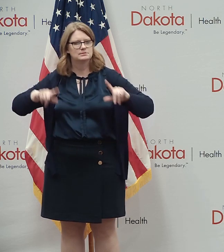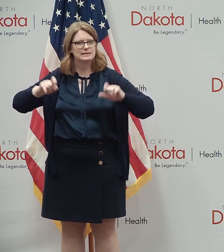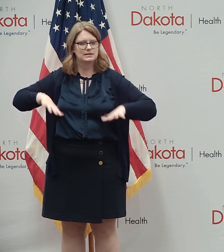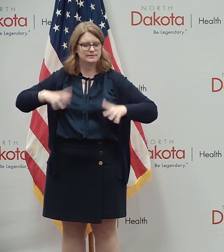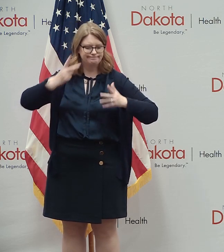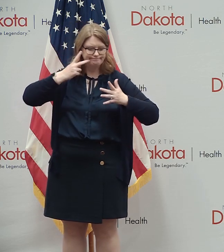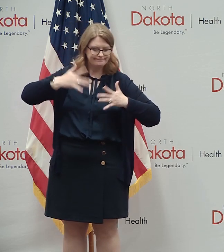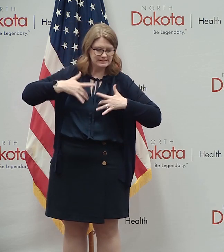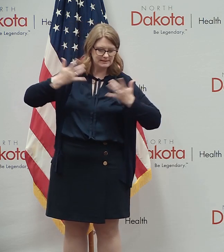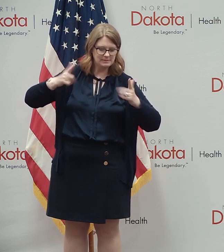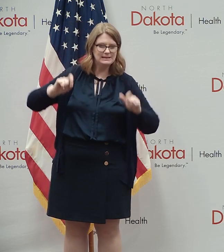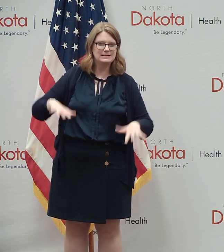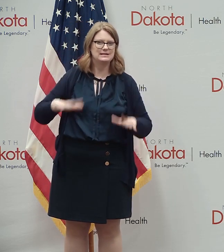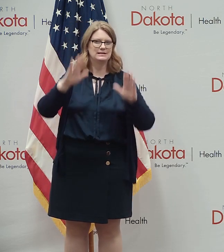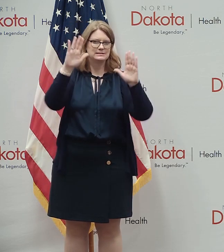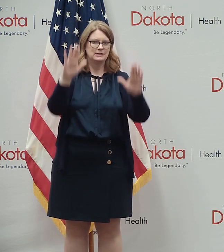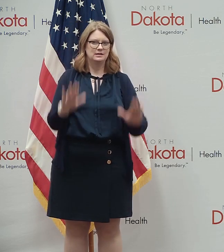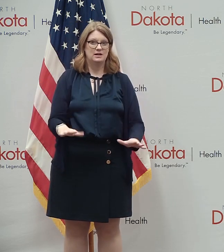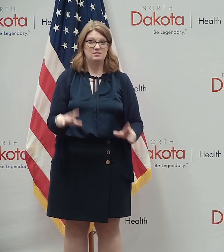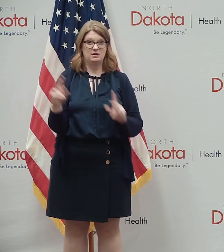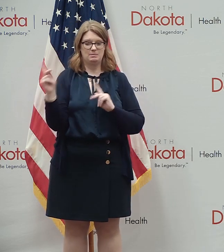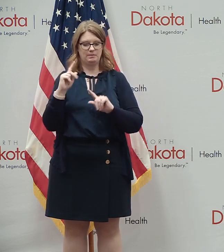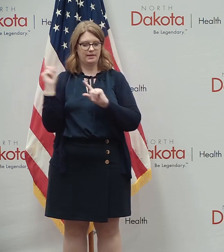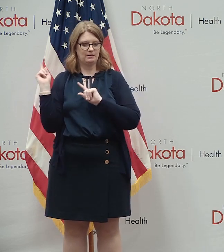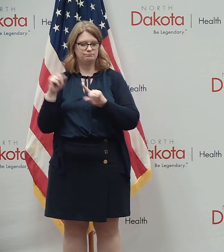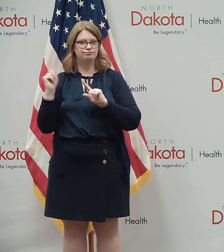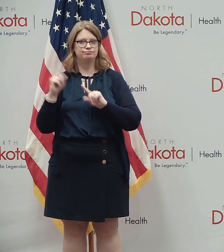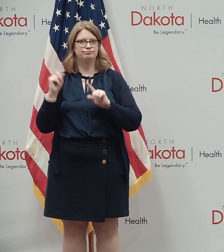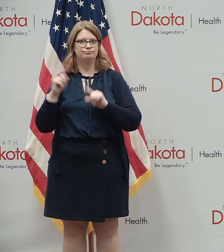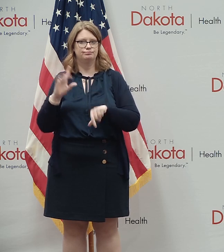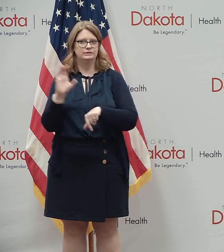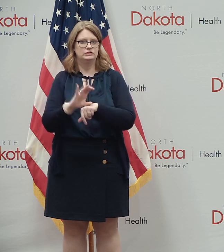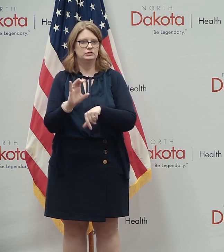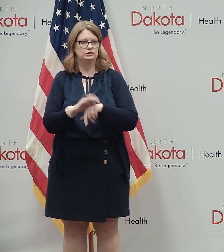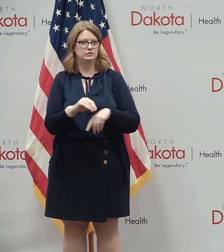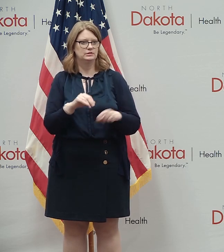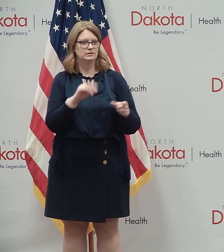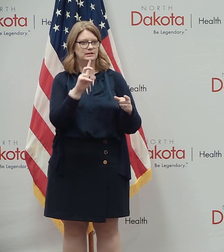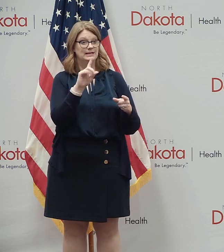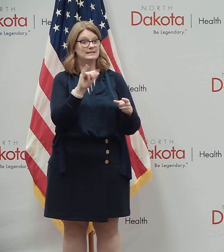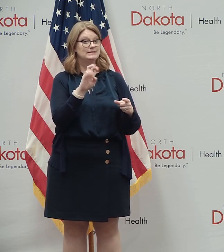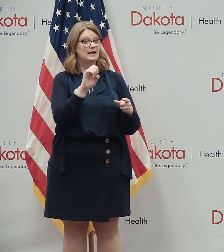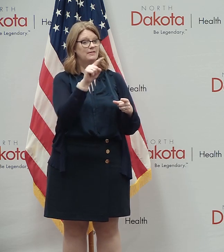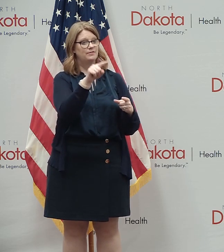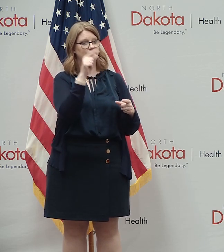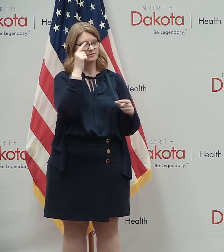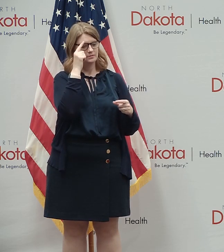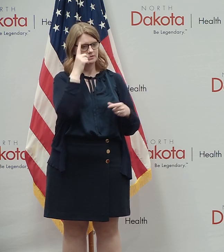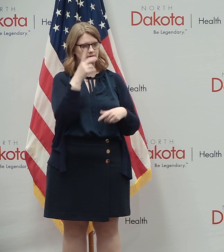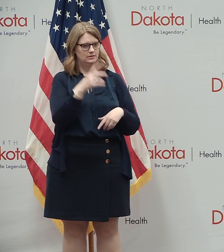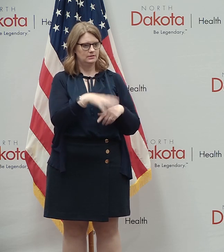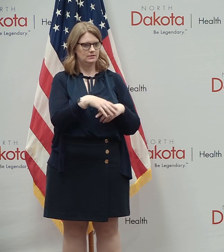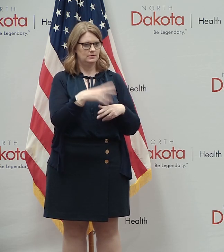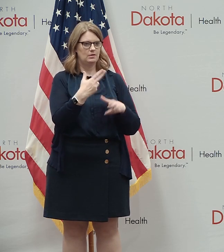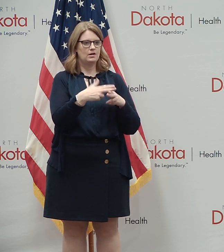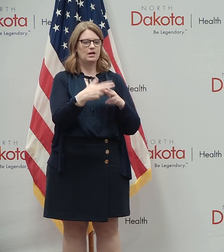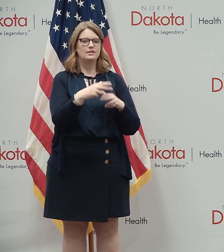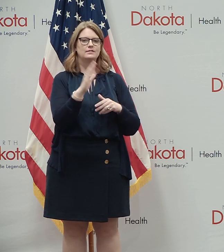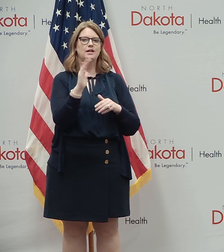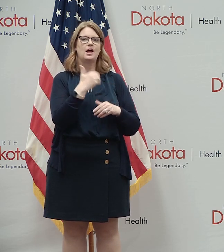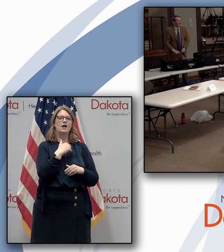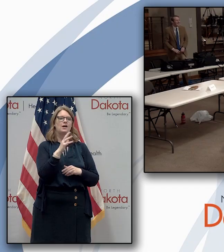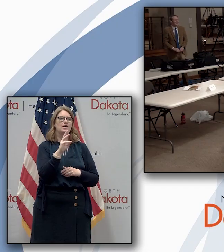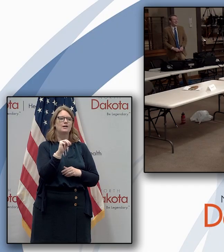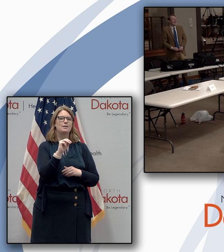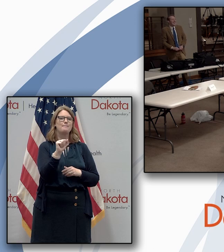Sunday with those that are attending church. And for Dave, I wanted him to know that we are going to call that our mass testing.